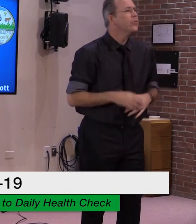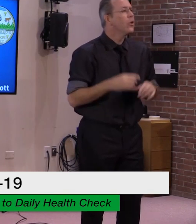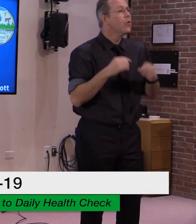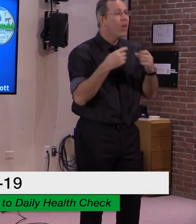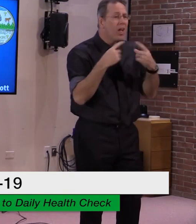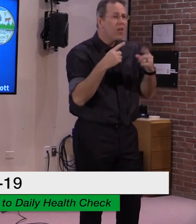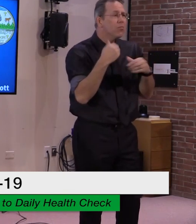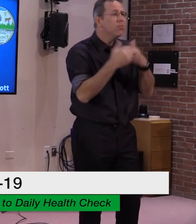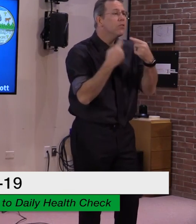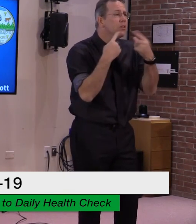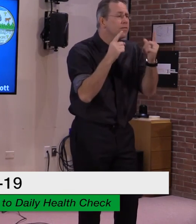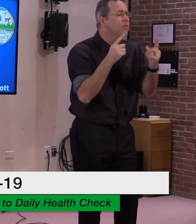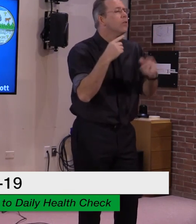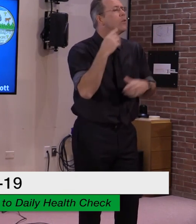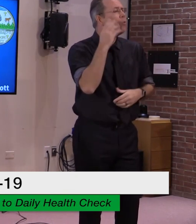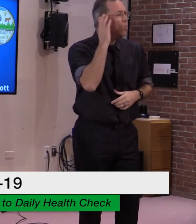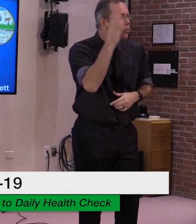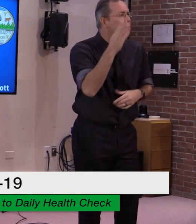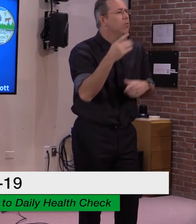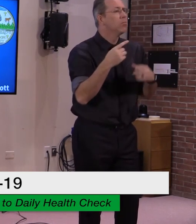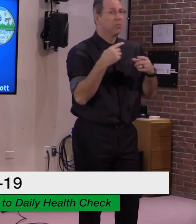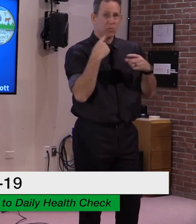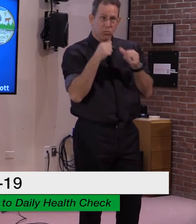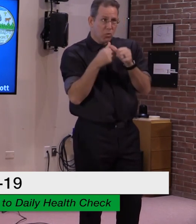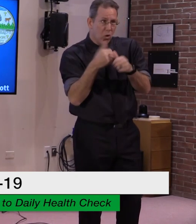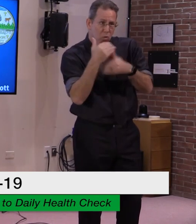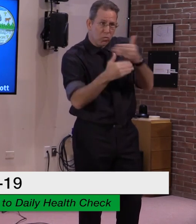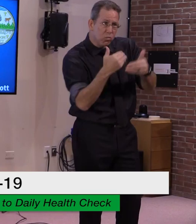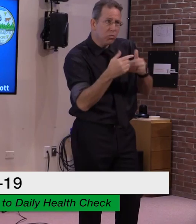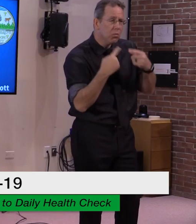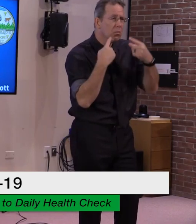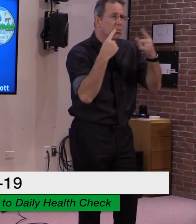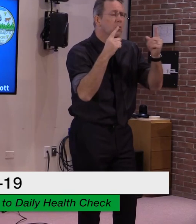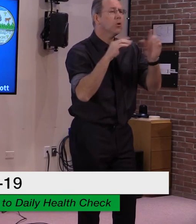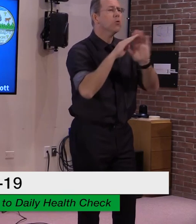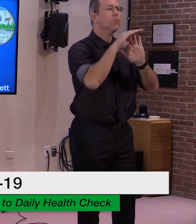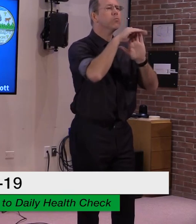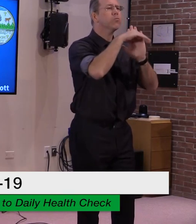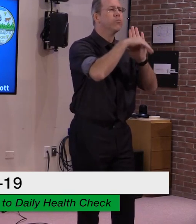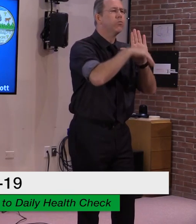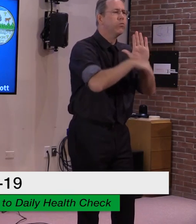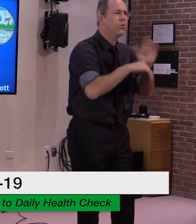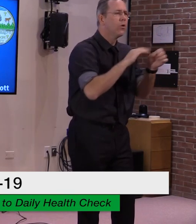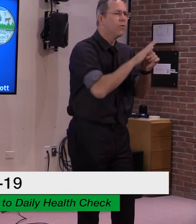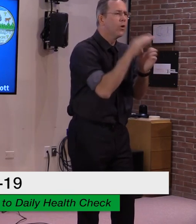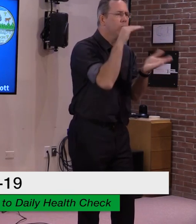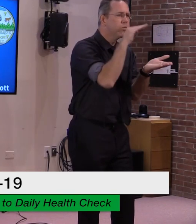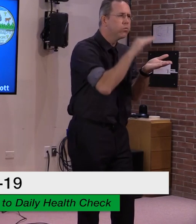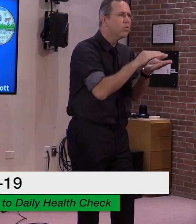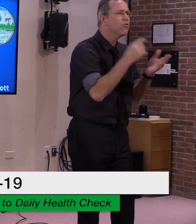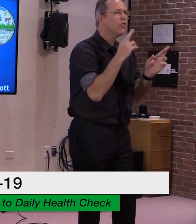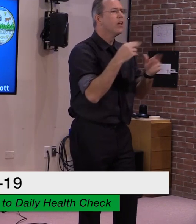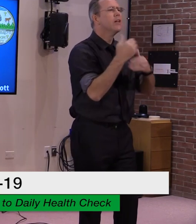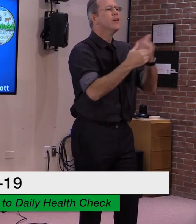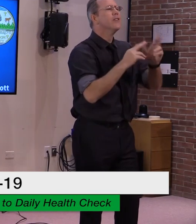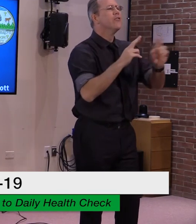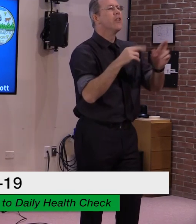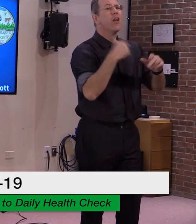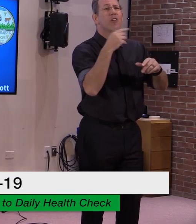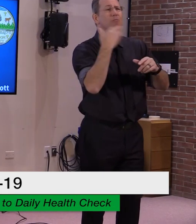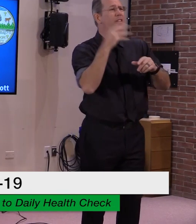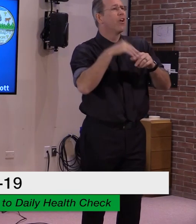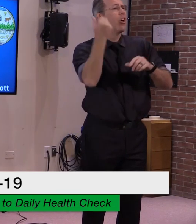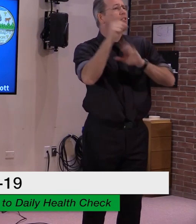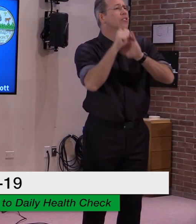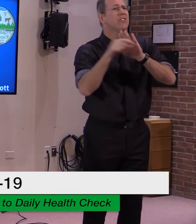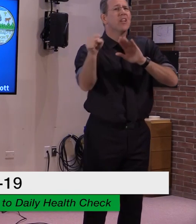end faster stronger and a better position than any other state so thank you for all you've done and will